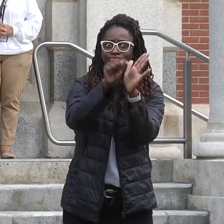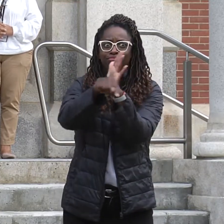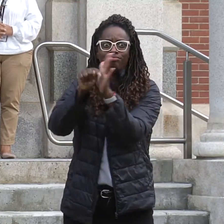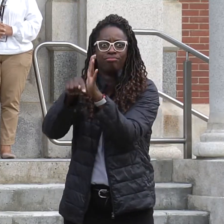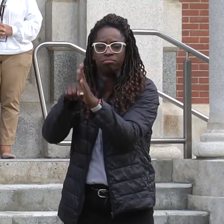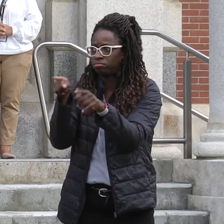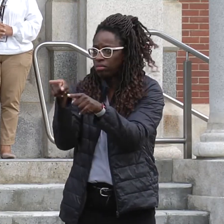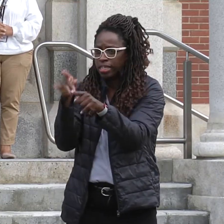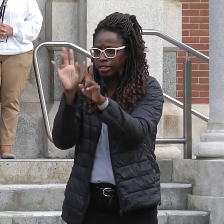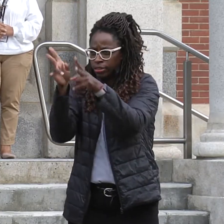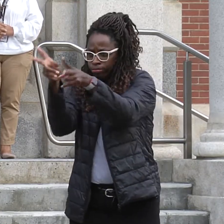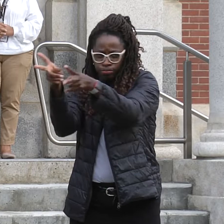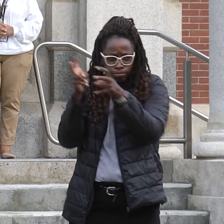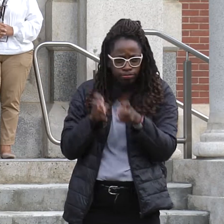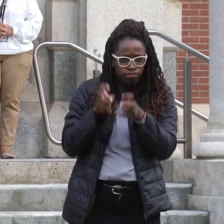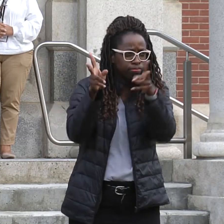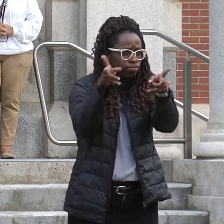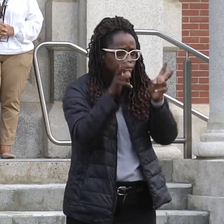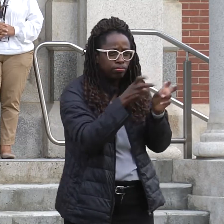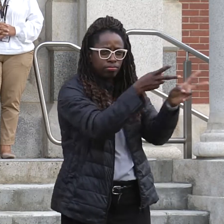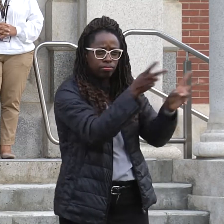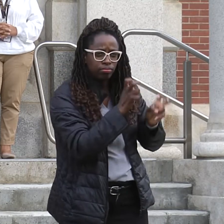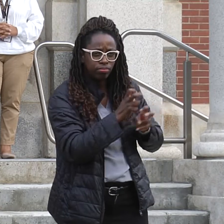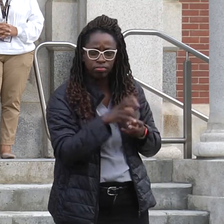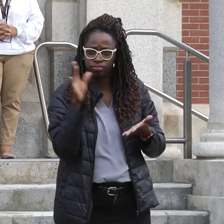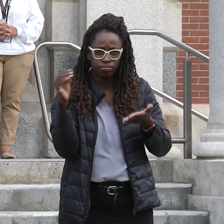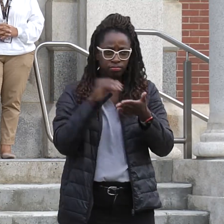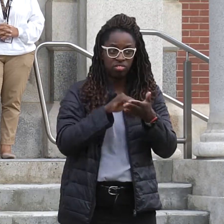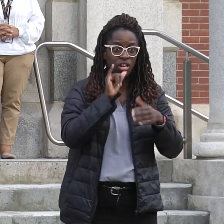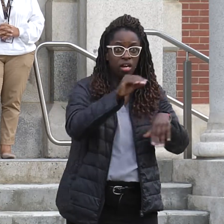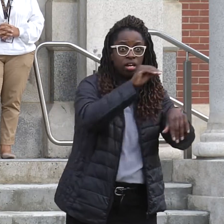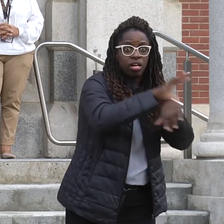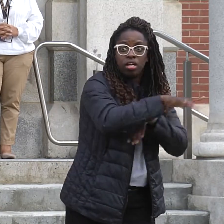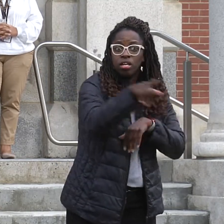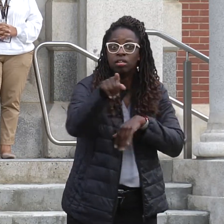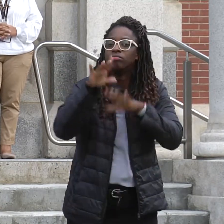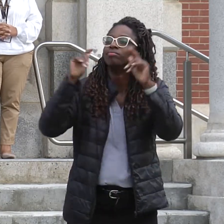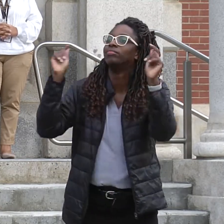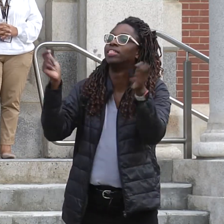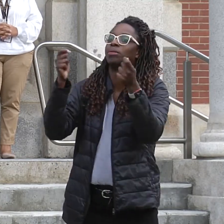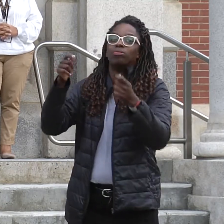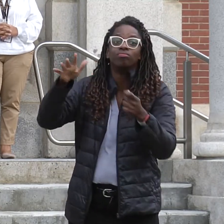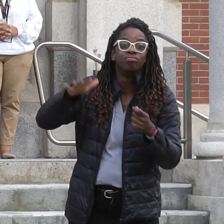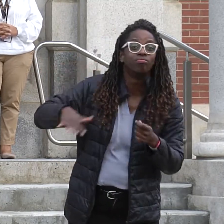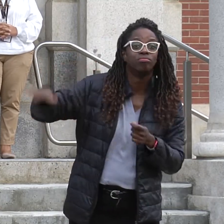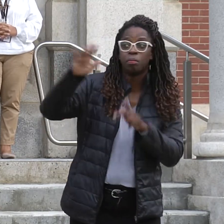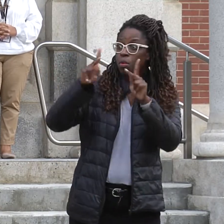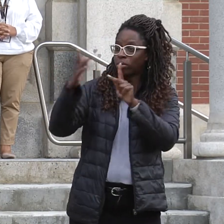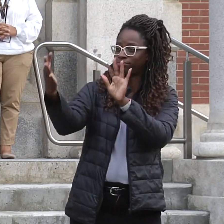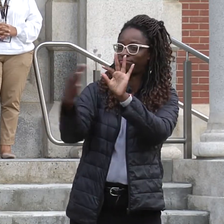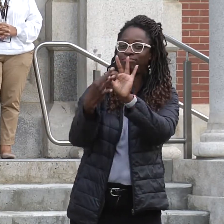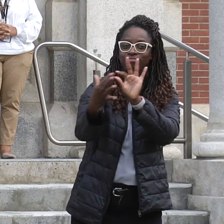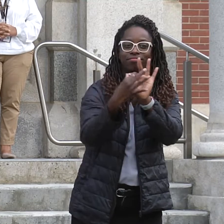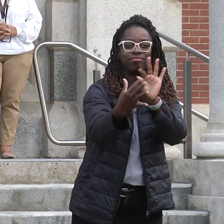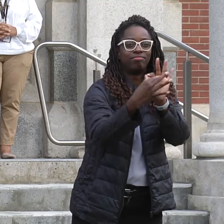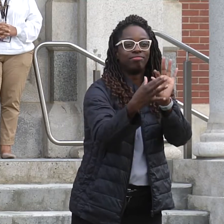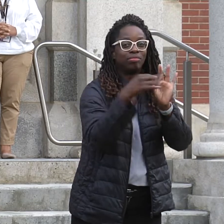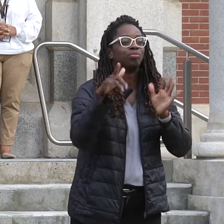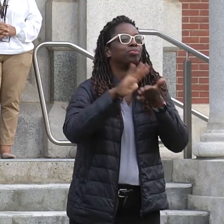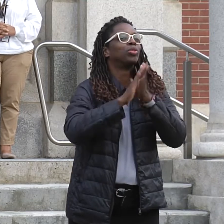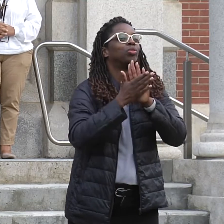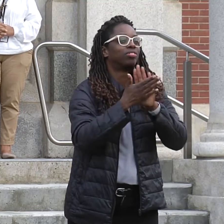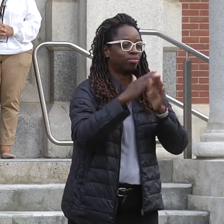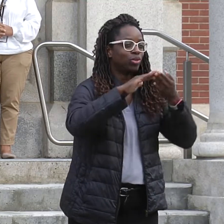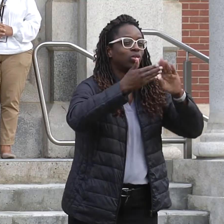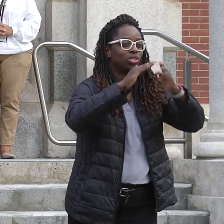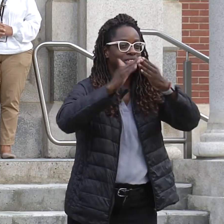create community by the work of your hand. And I am just beside myself that I get to share one of my gifts in